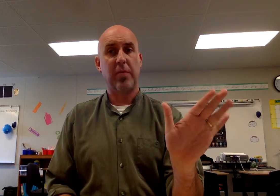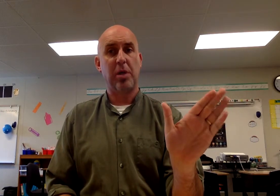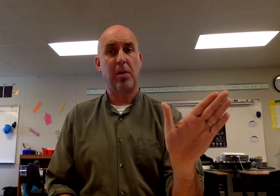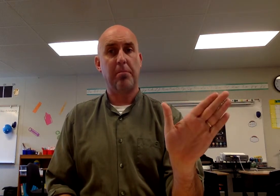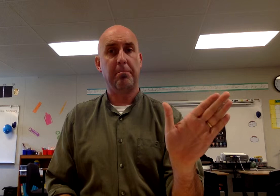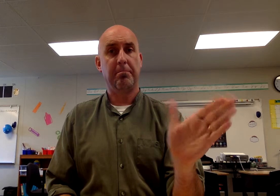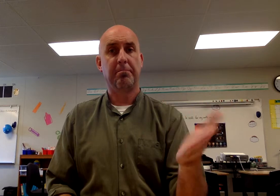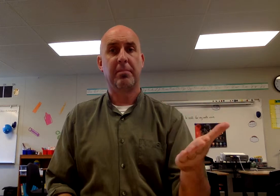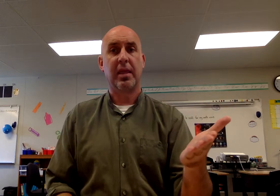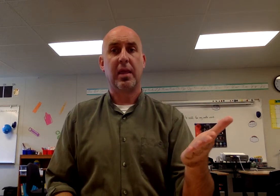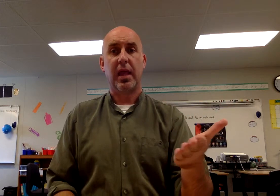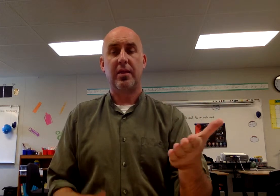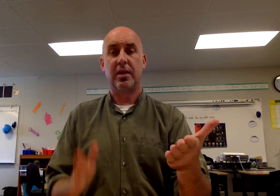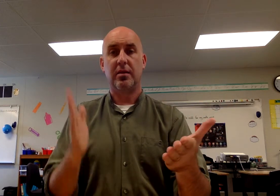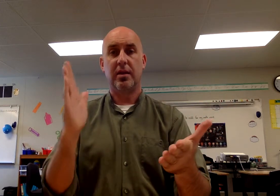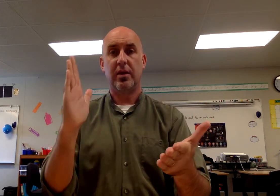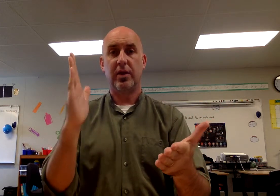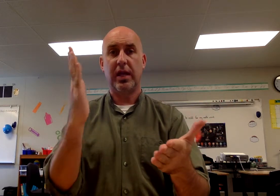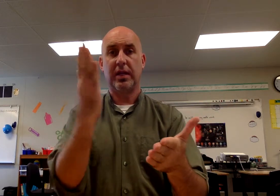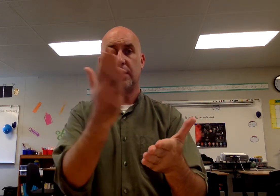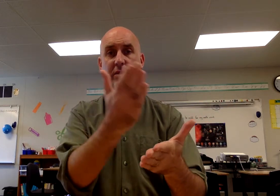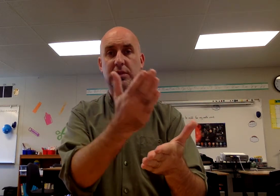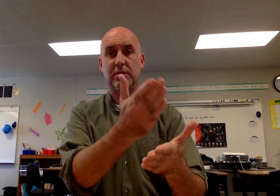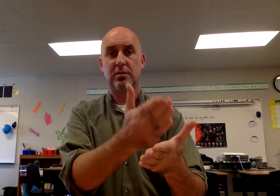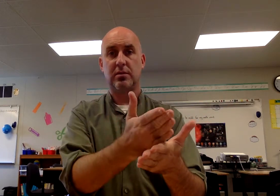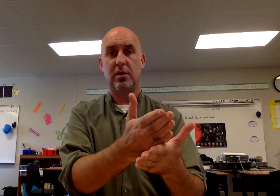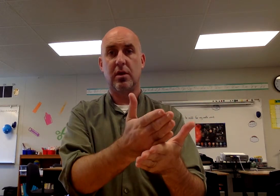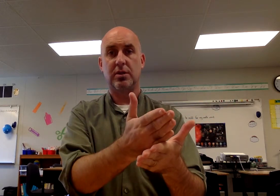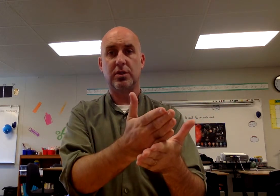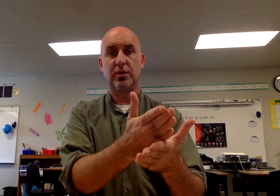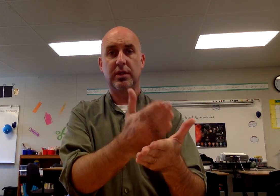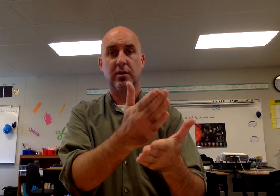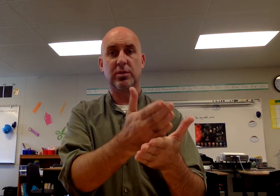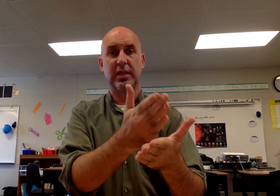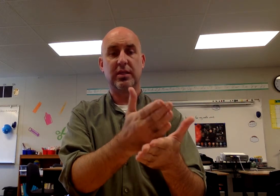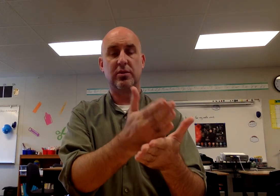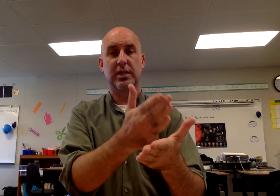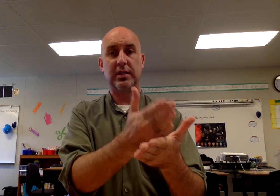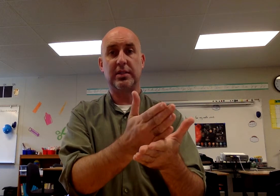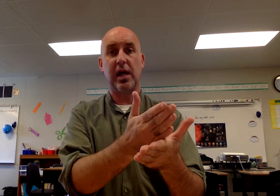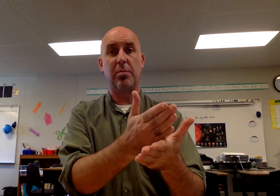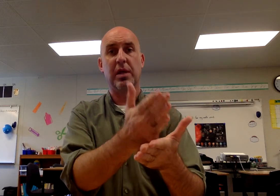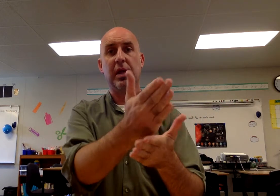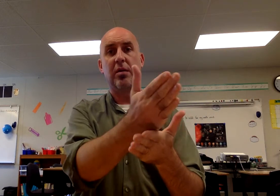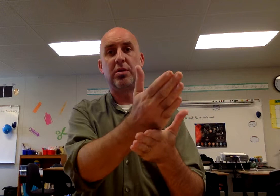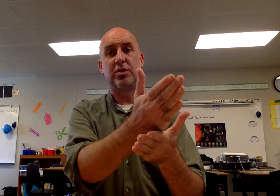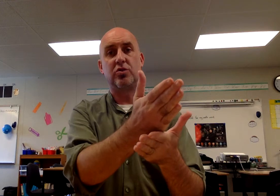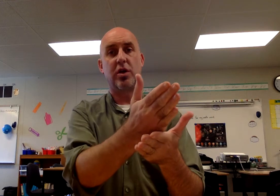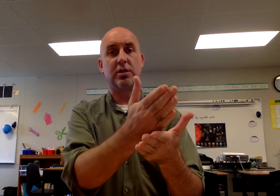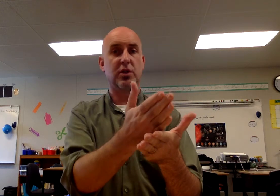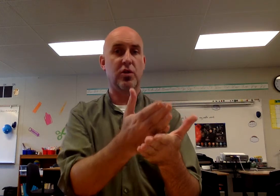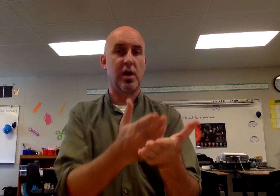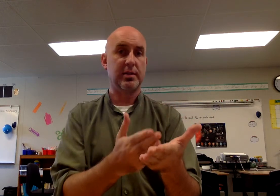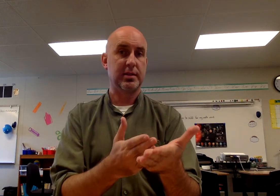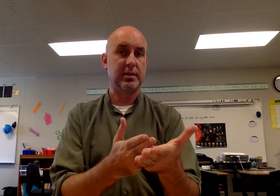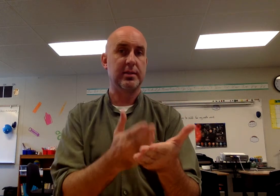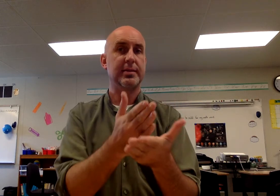palm, and then the other hand comes onto it, almost like you're saying stop, but it draws across.